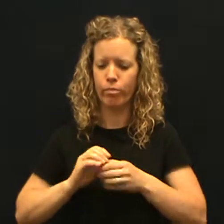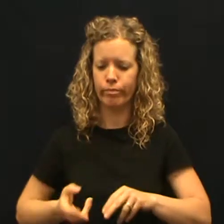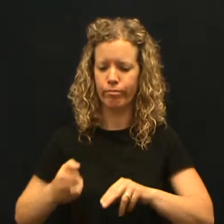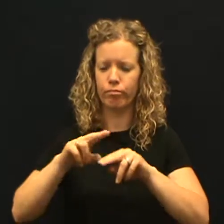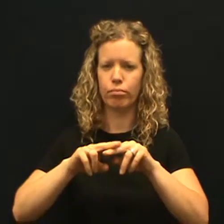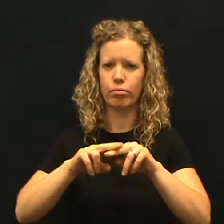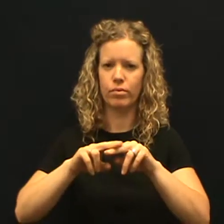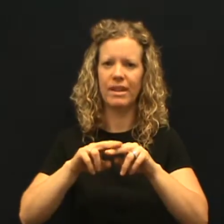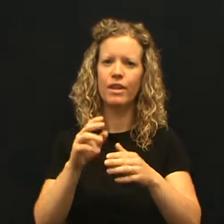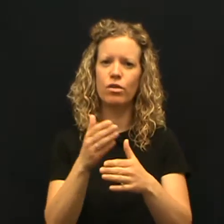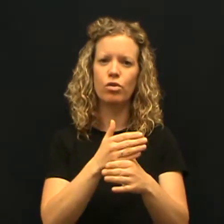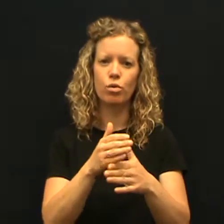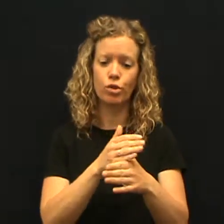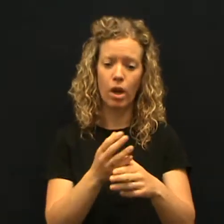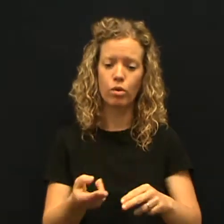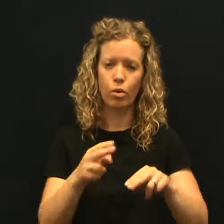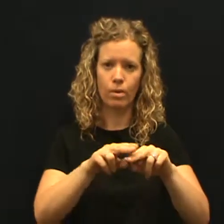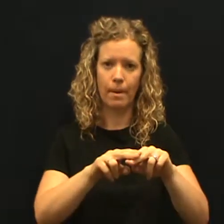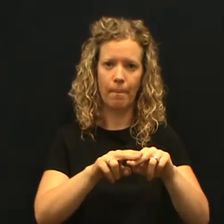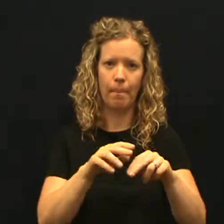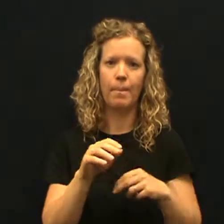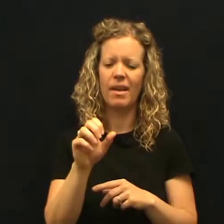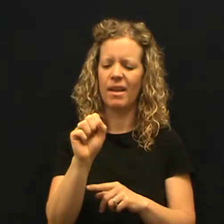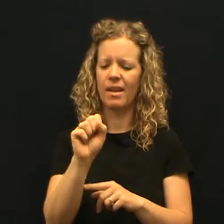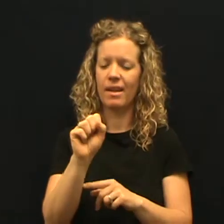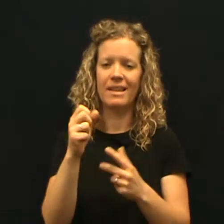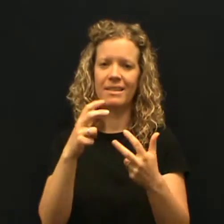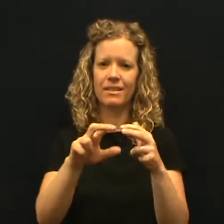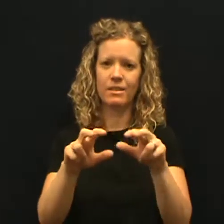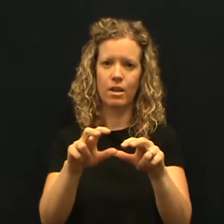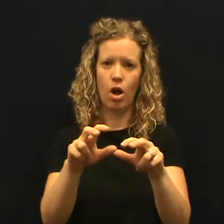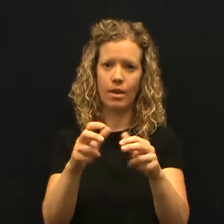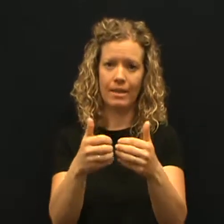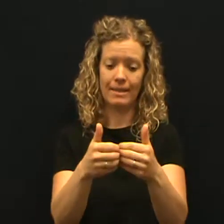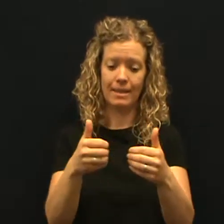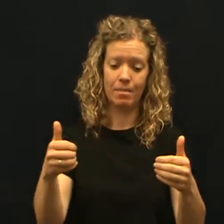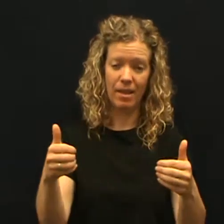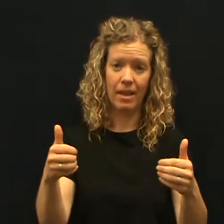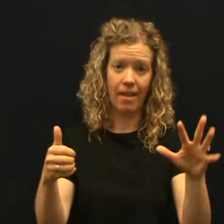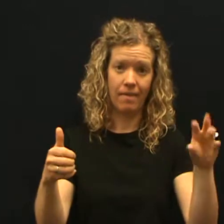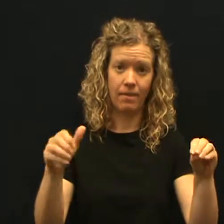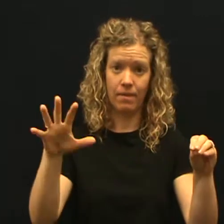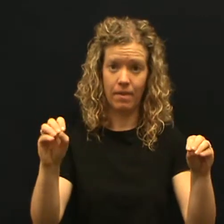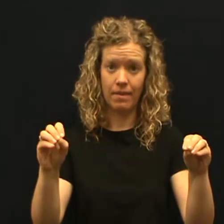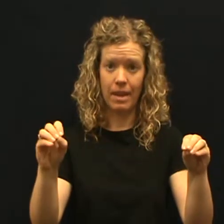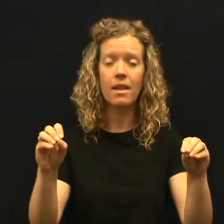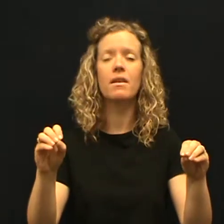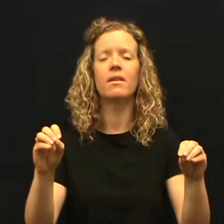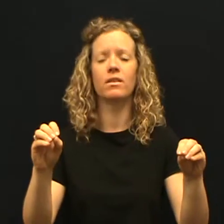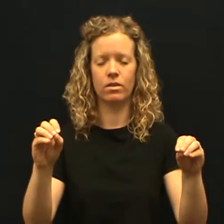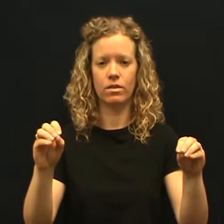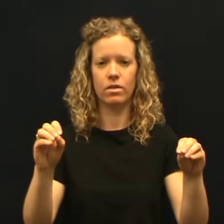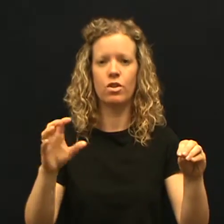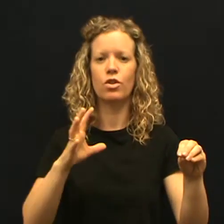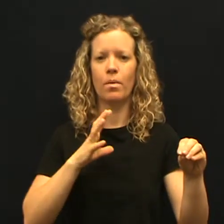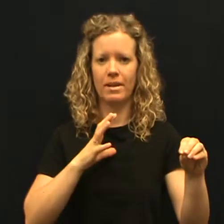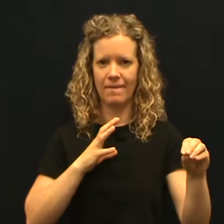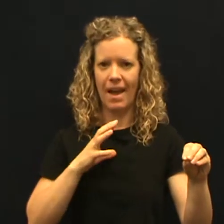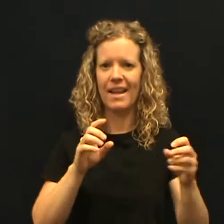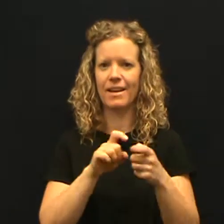but when you do a stock split, let's say it's a 50% stock split, you do adjust the par value at that point. You divide the